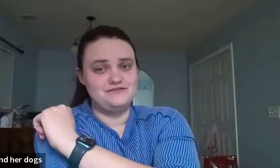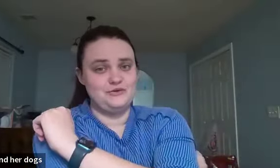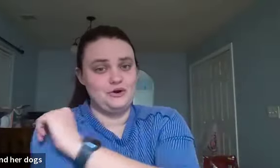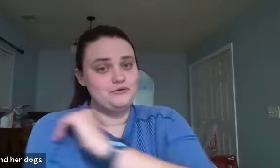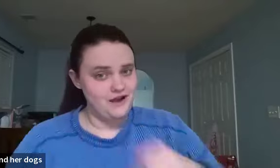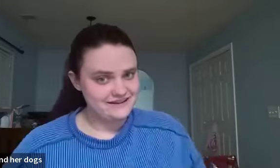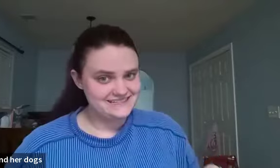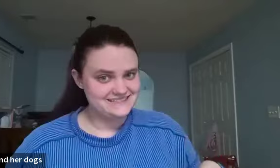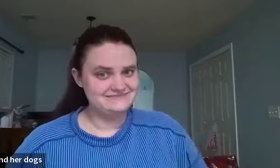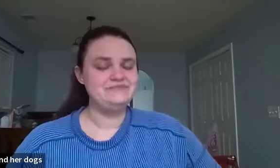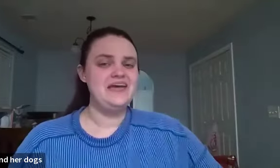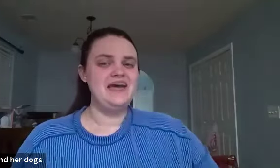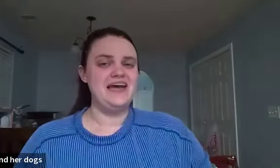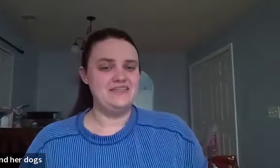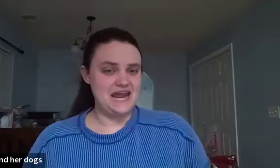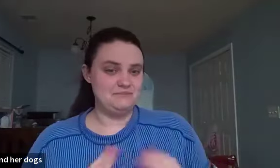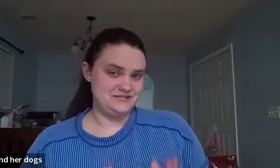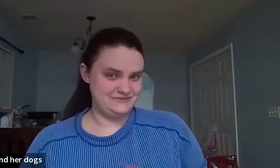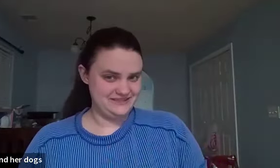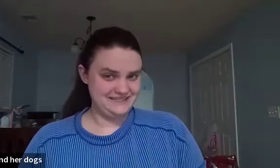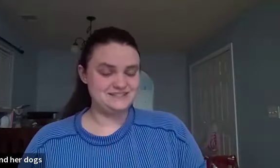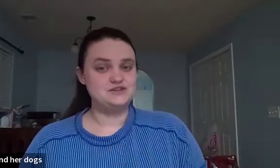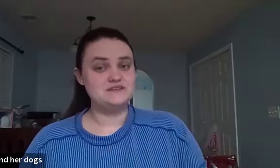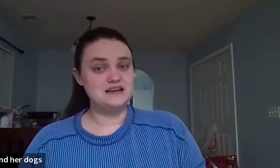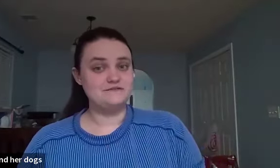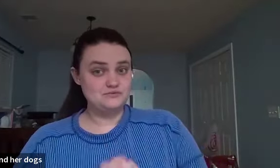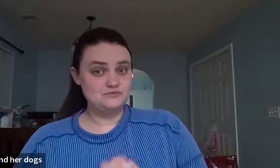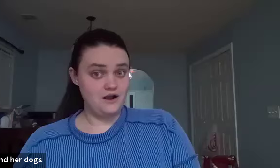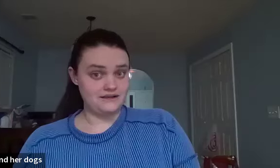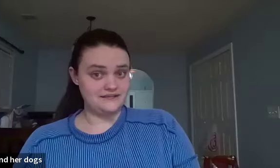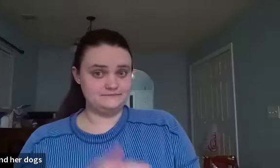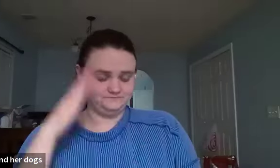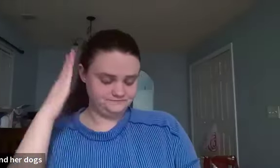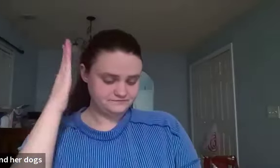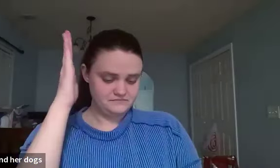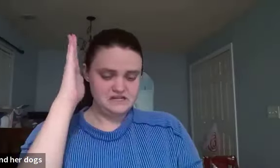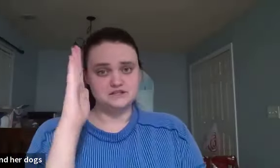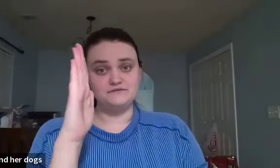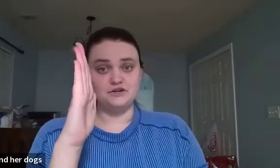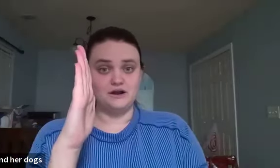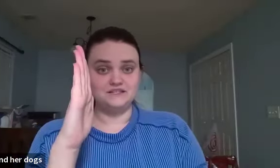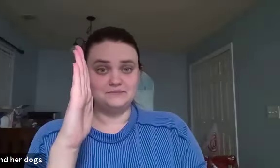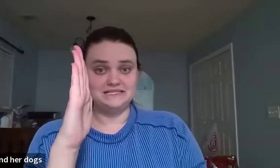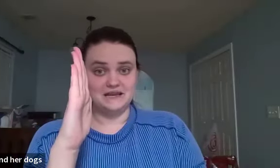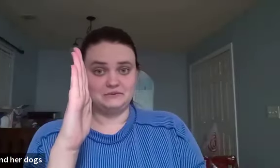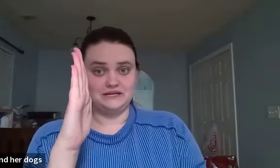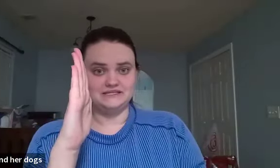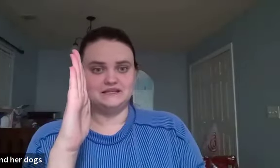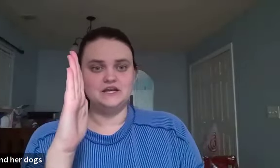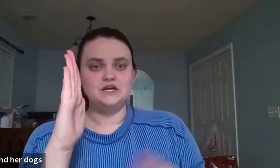sign for rocket and then add person with it. So the sign for rocket is going to have your non-dominant sideways.